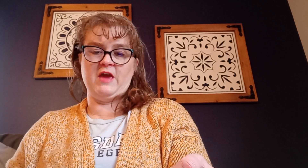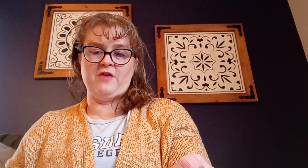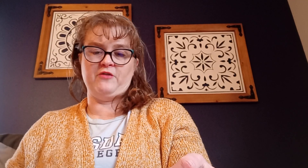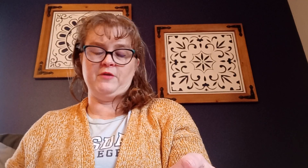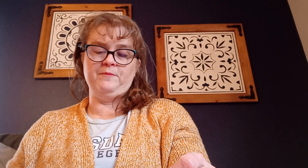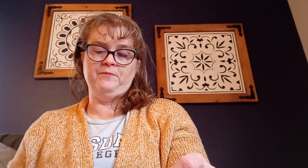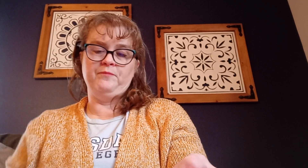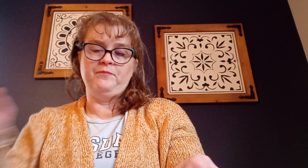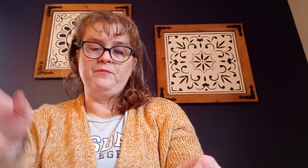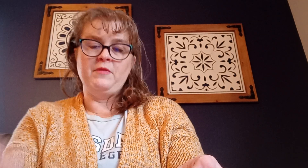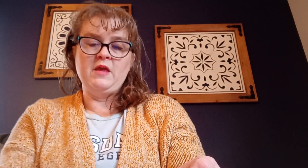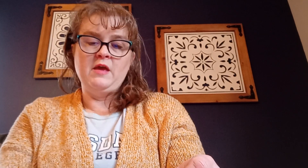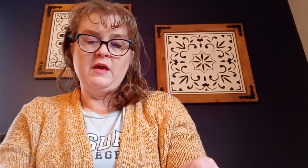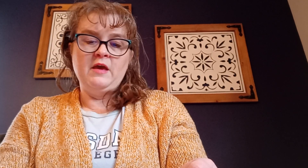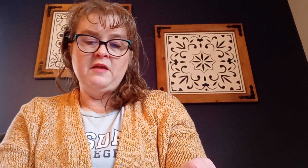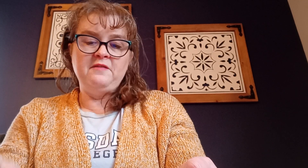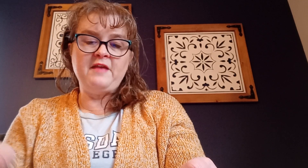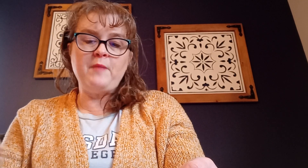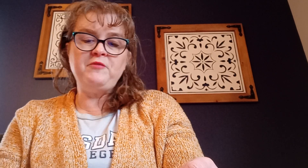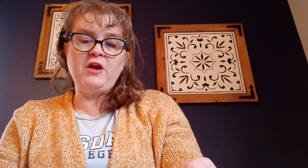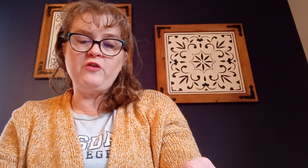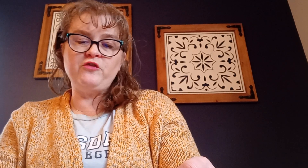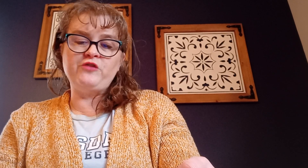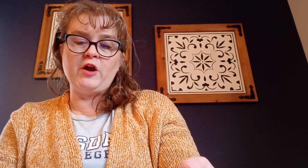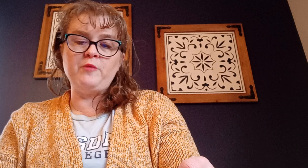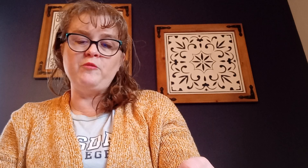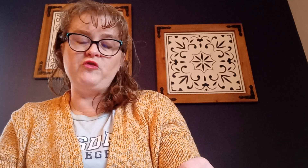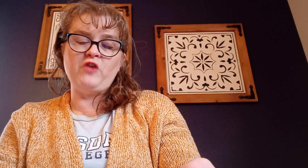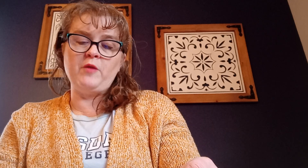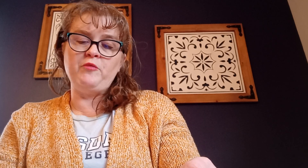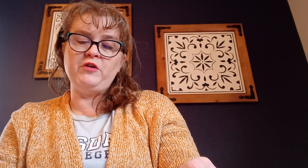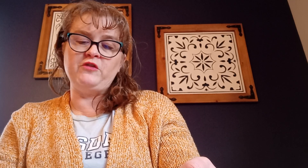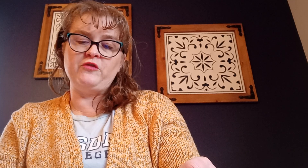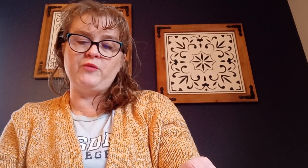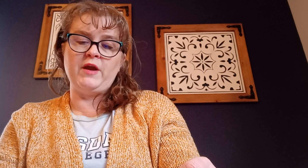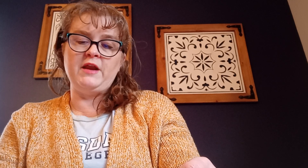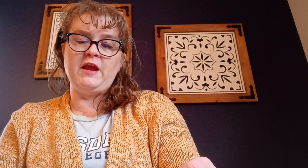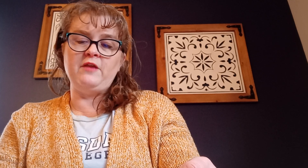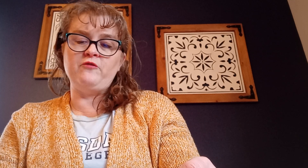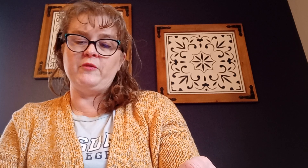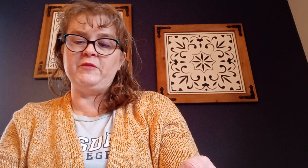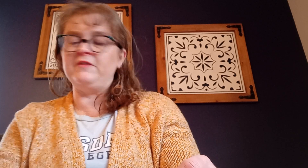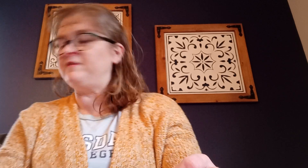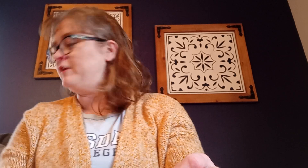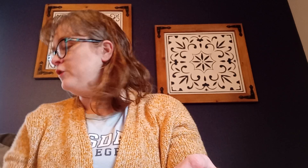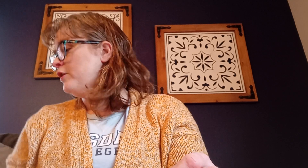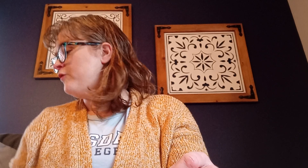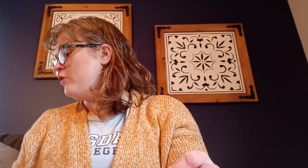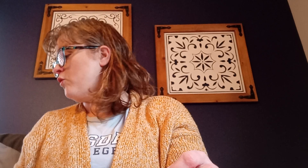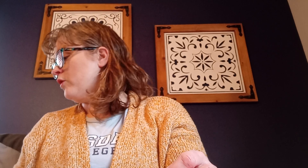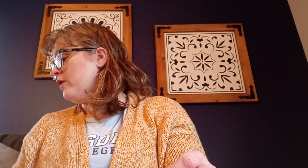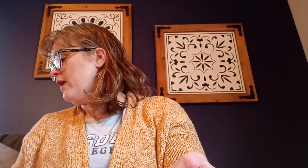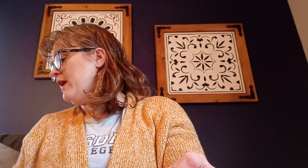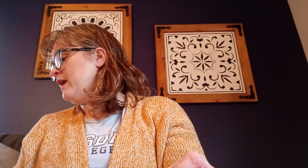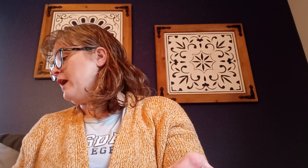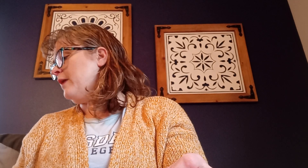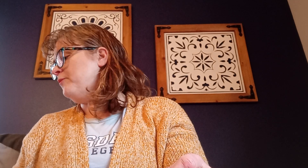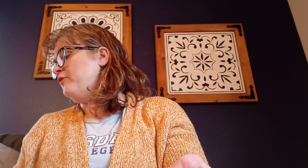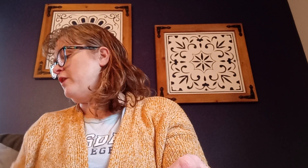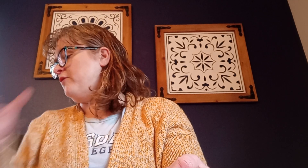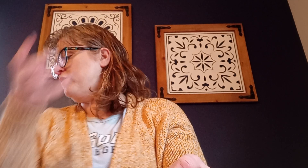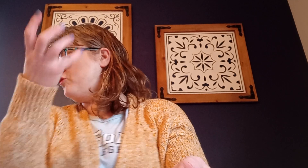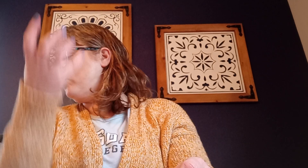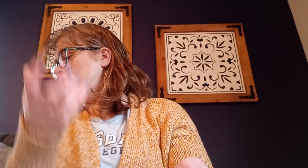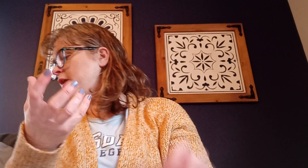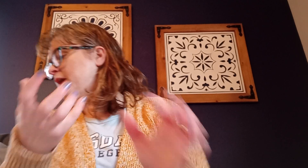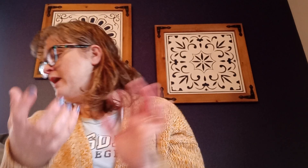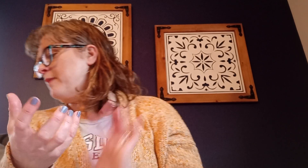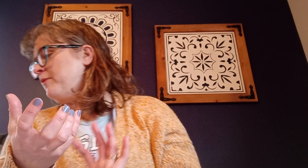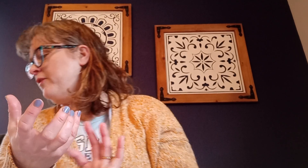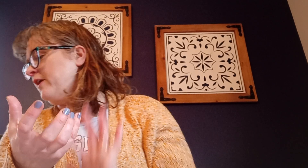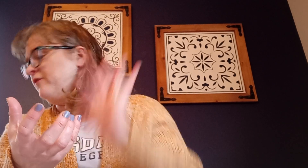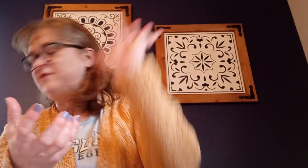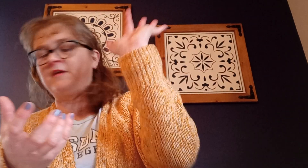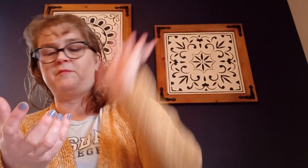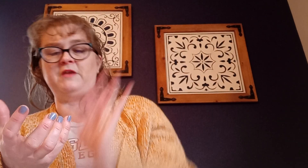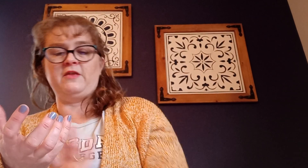other. Septae are the sharp ridges radiating from the center of a corallite cup. So you have this corallite cup, and they have septae that